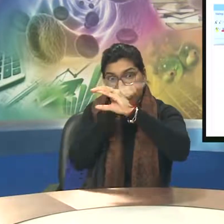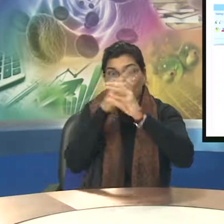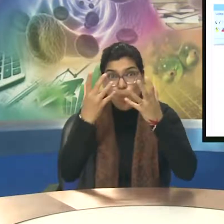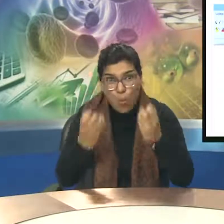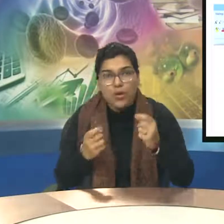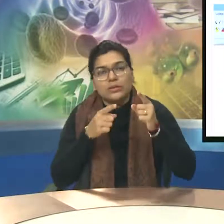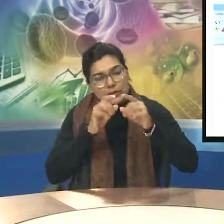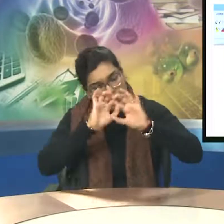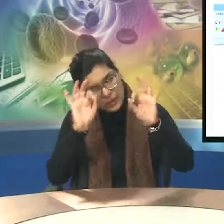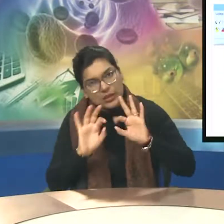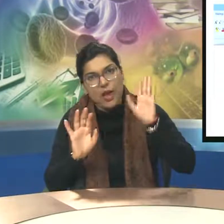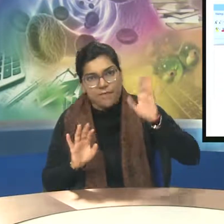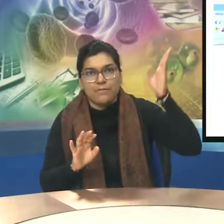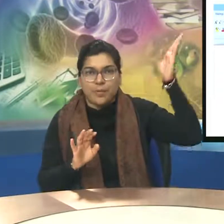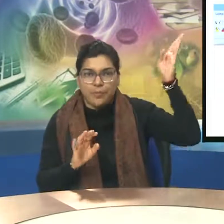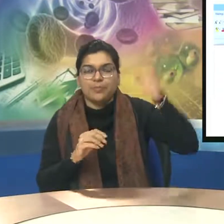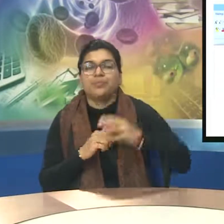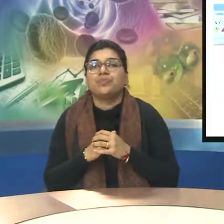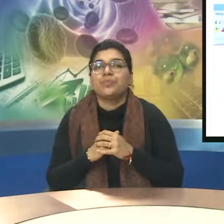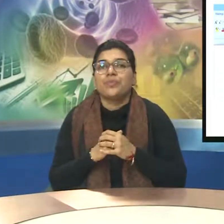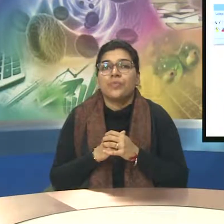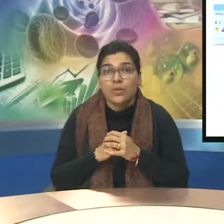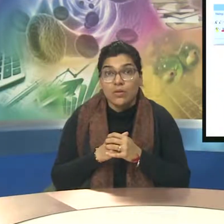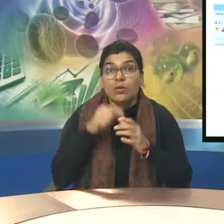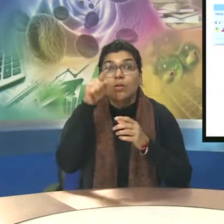If you want a particular border